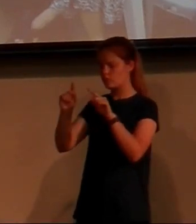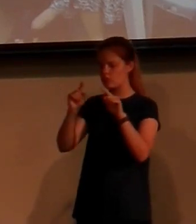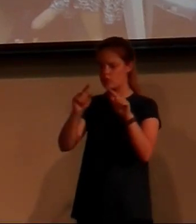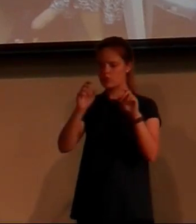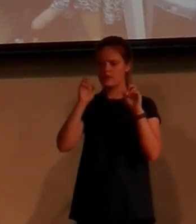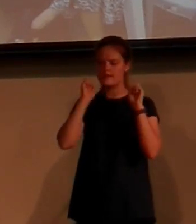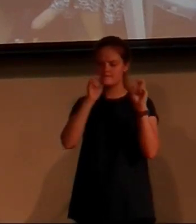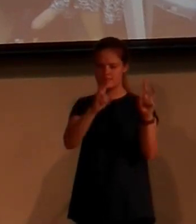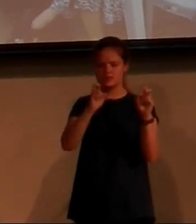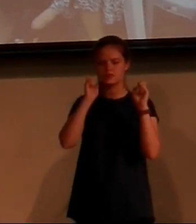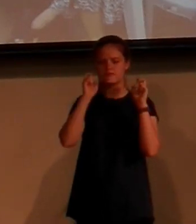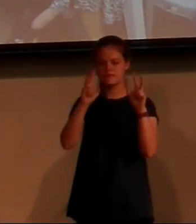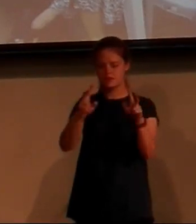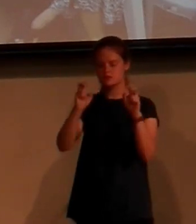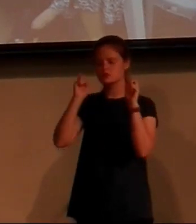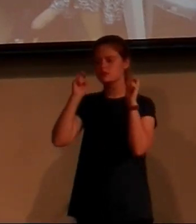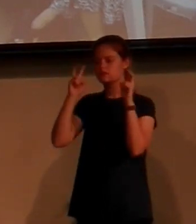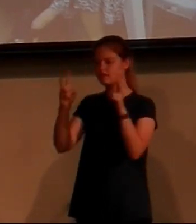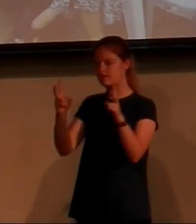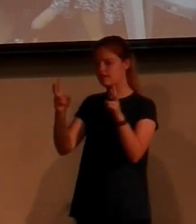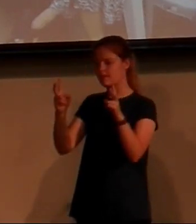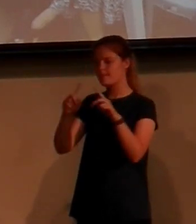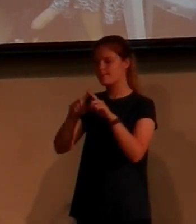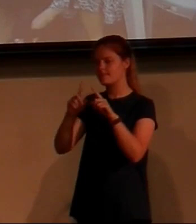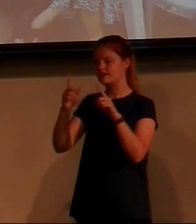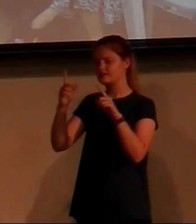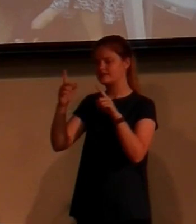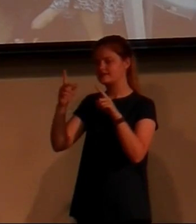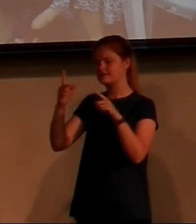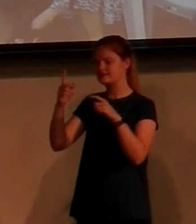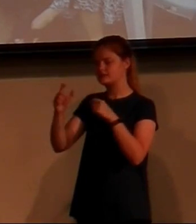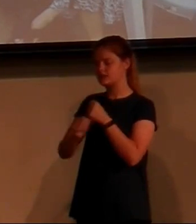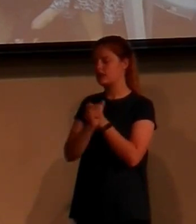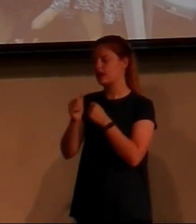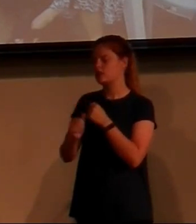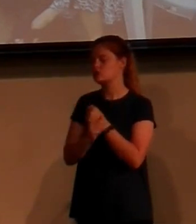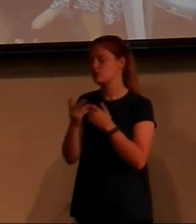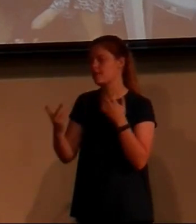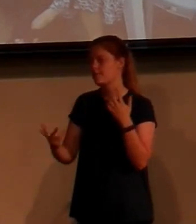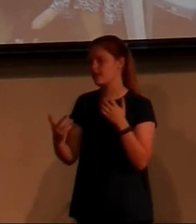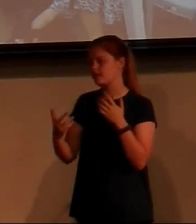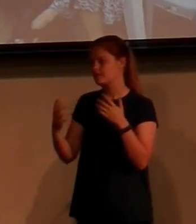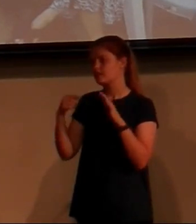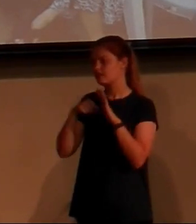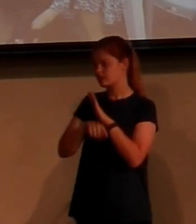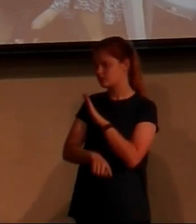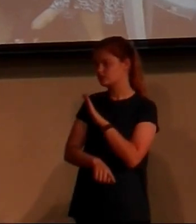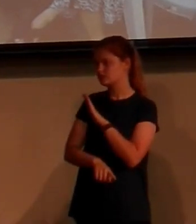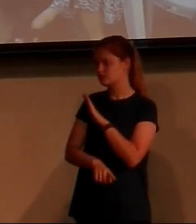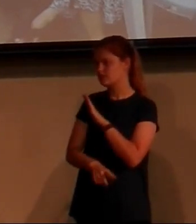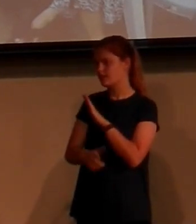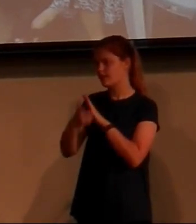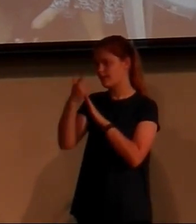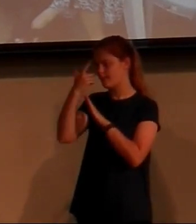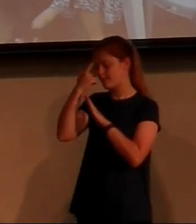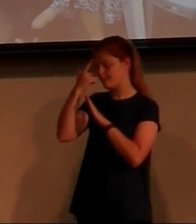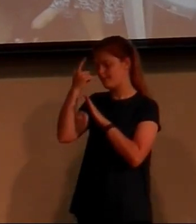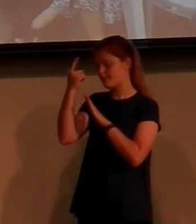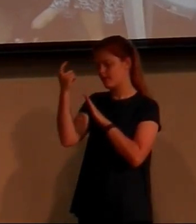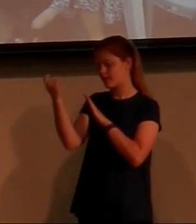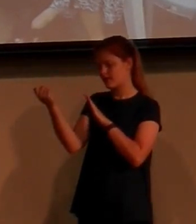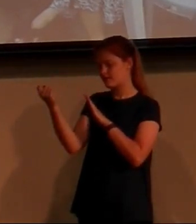because they might lose their lives if they get confused from one